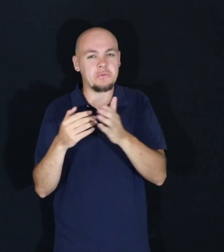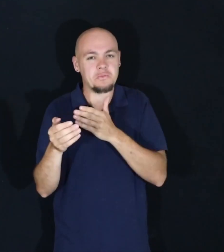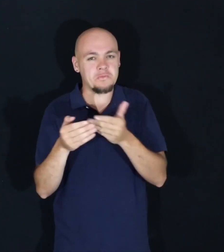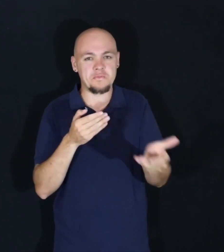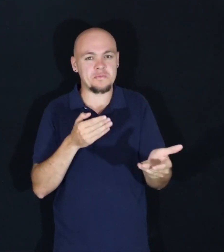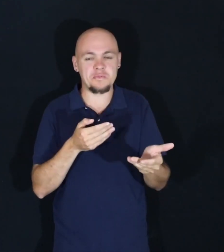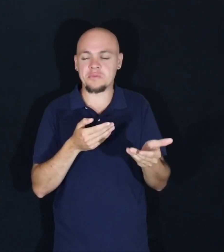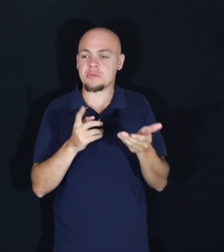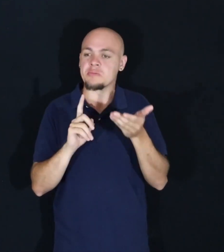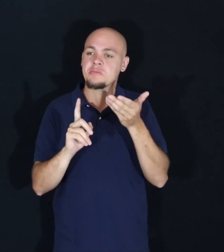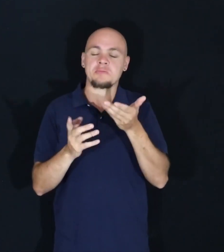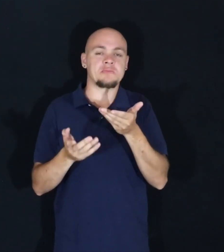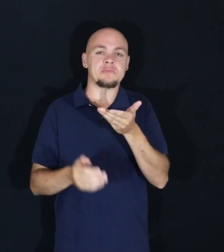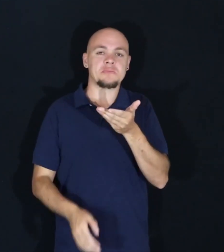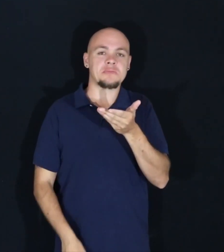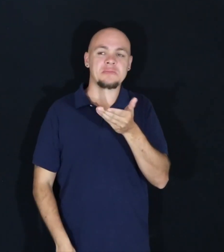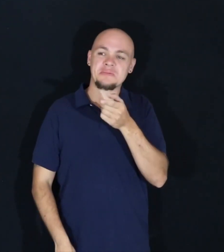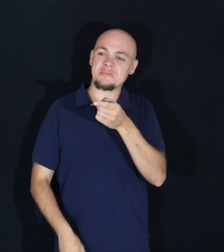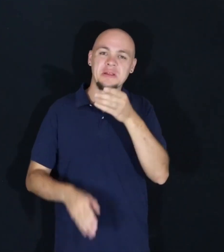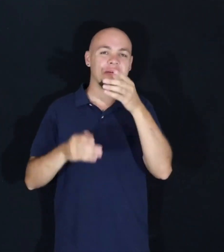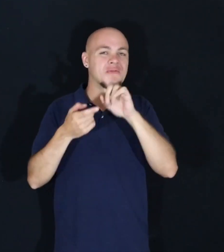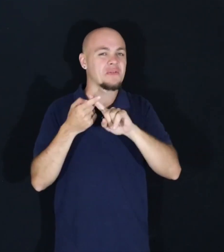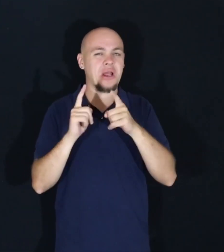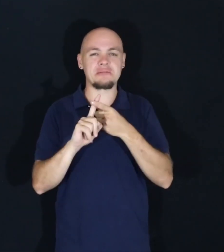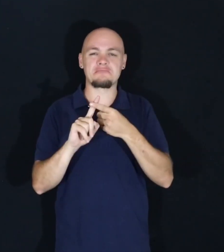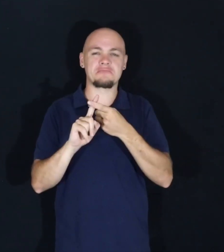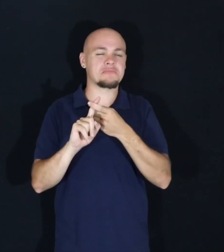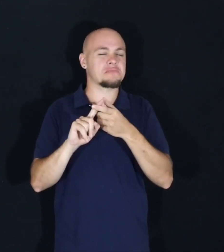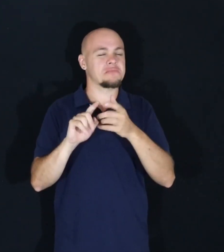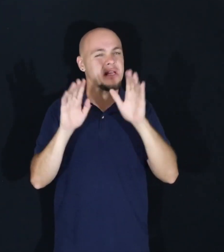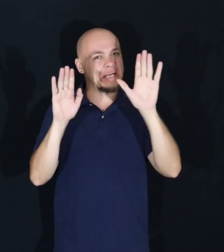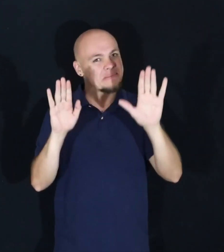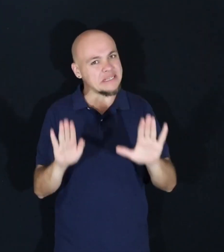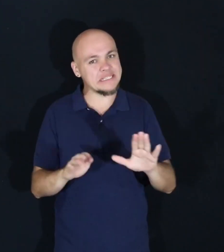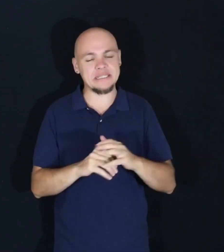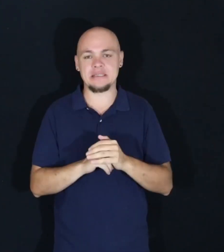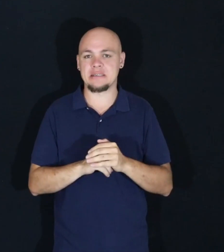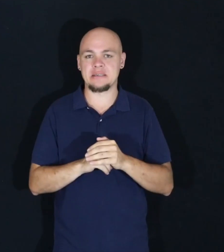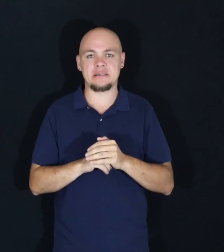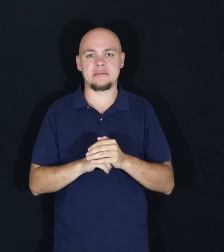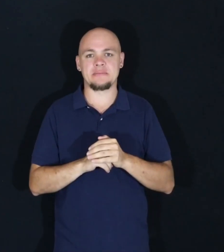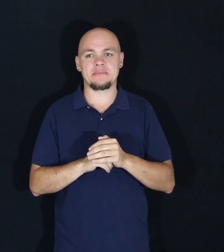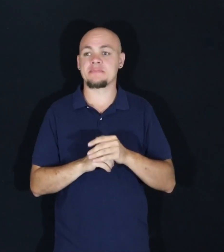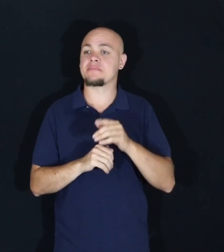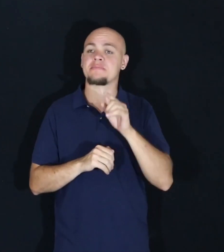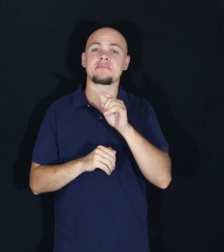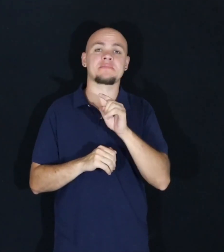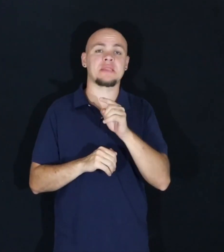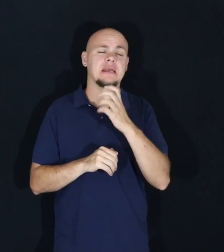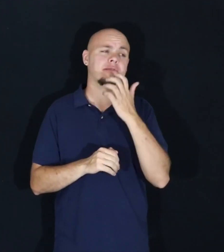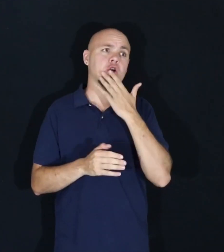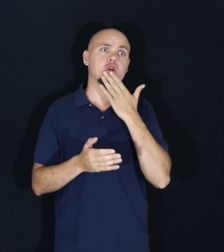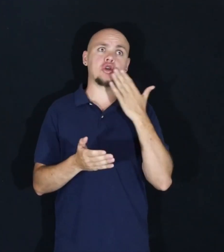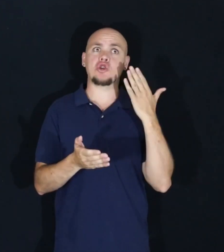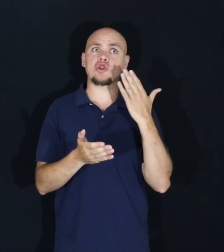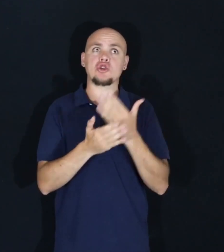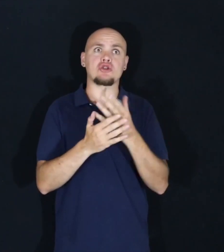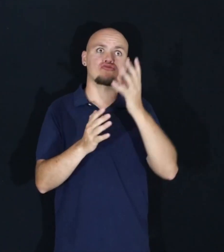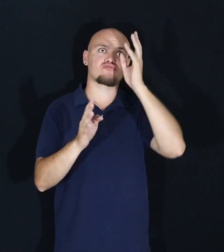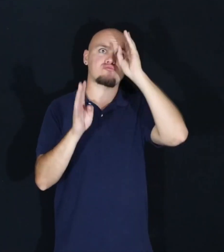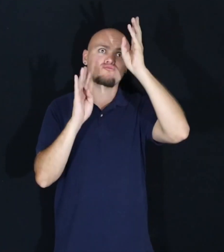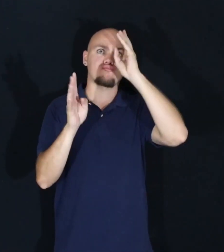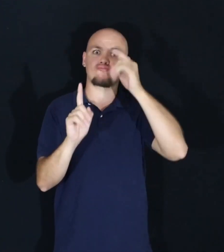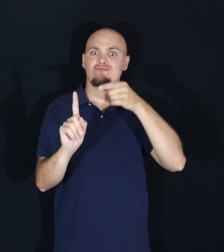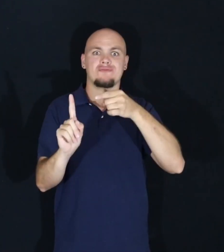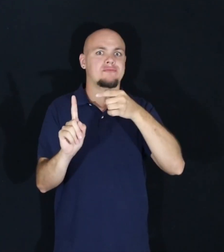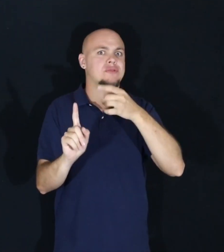doesn't change the fact that they're an amazing friend. It doesn't change the fact that they have a worryingly good imagination, or the